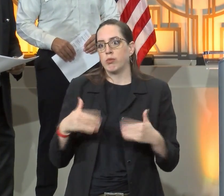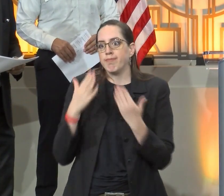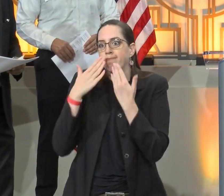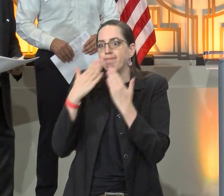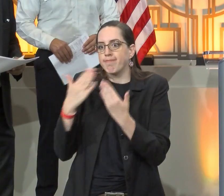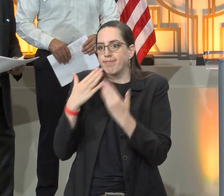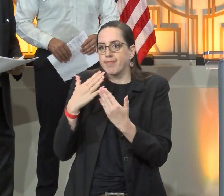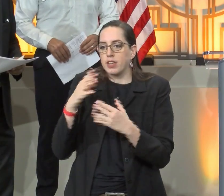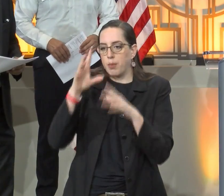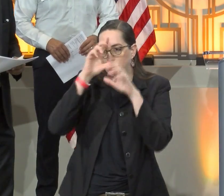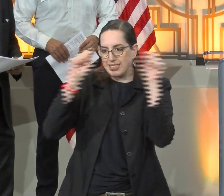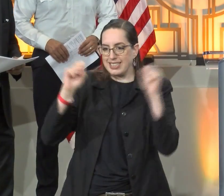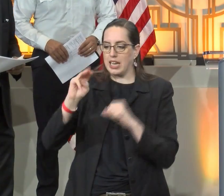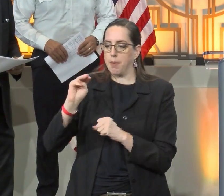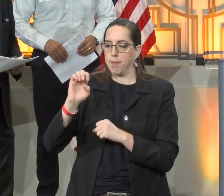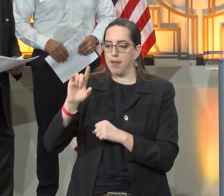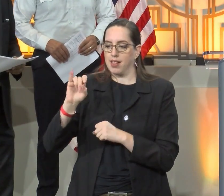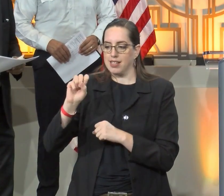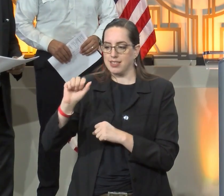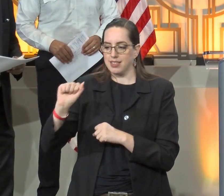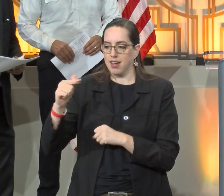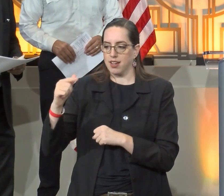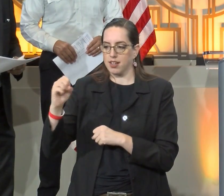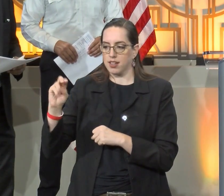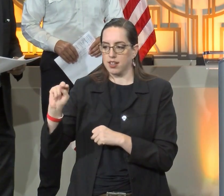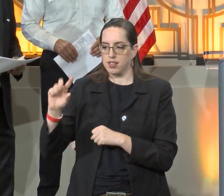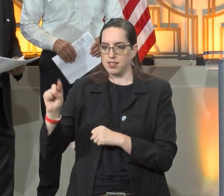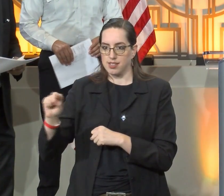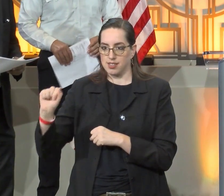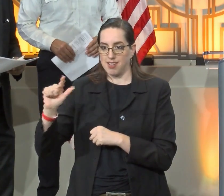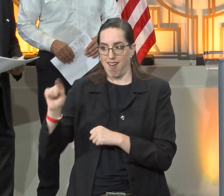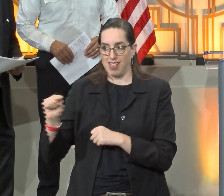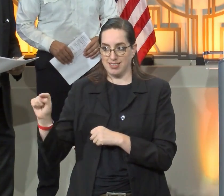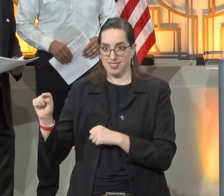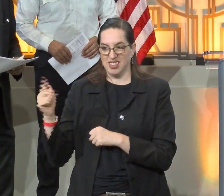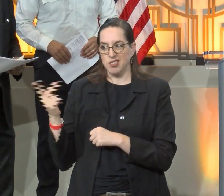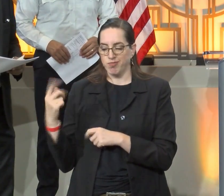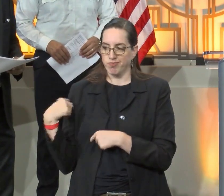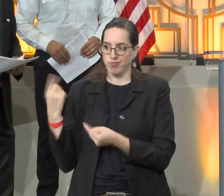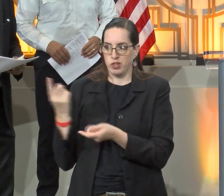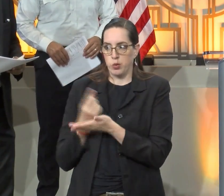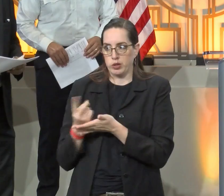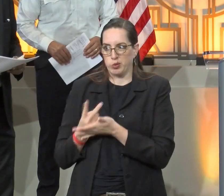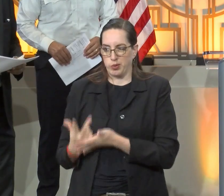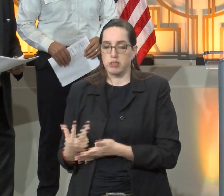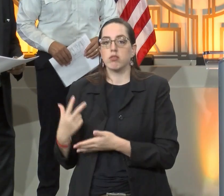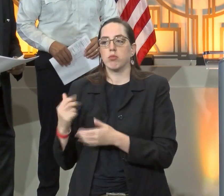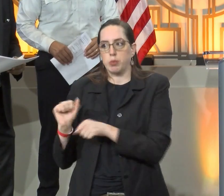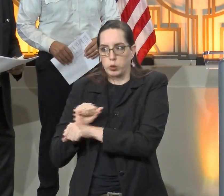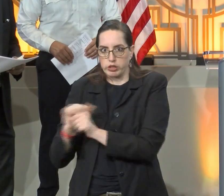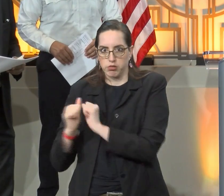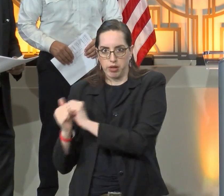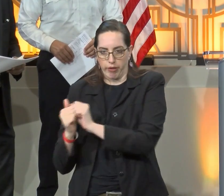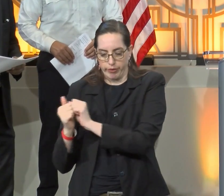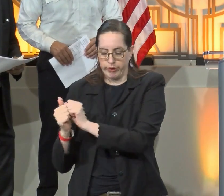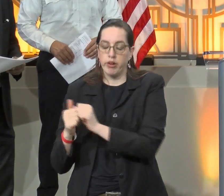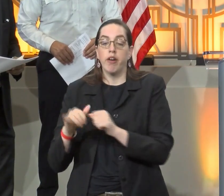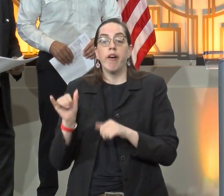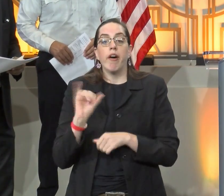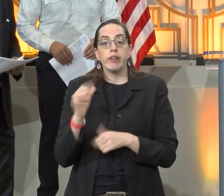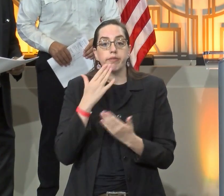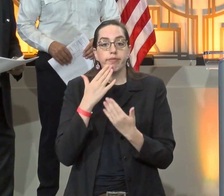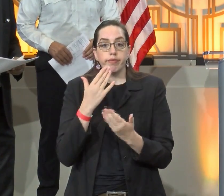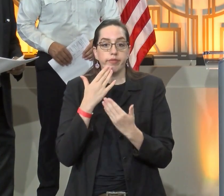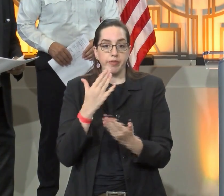to President Melissa Gonzalez, who's been working with me for the last couple of weeks, and big thank you to